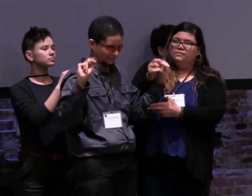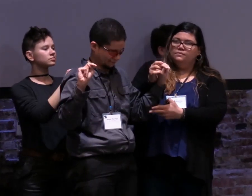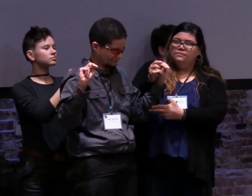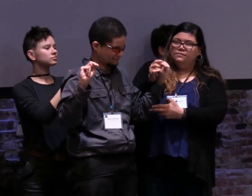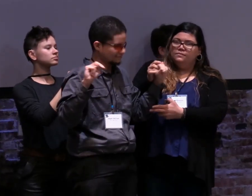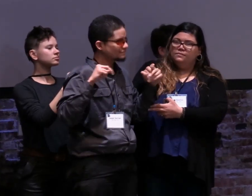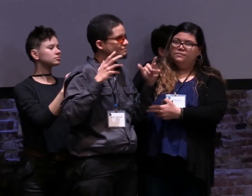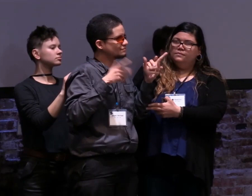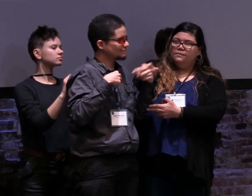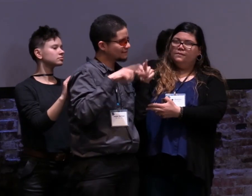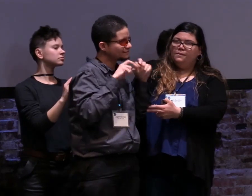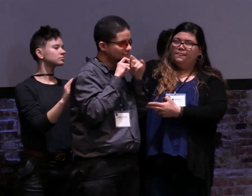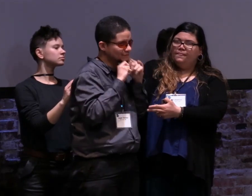Jasper.